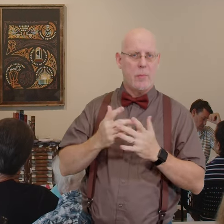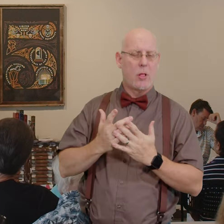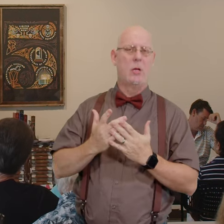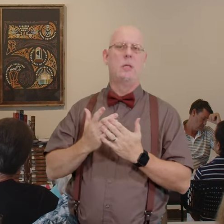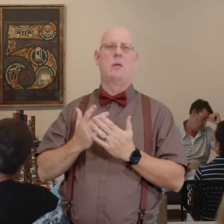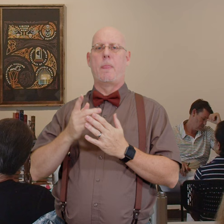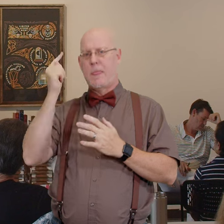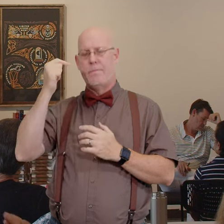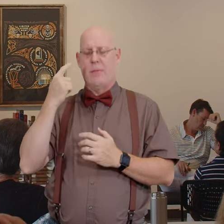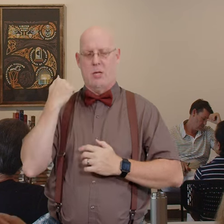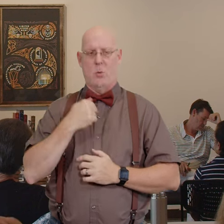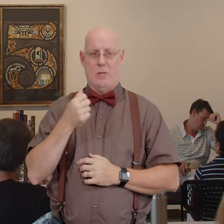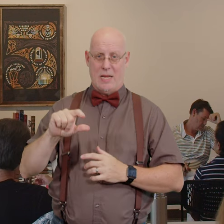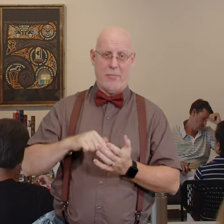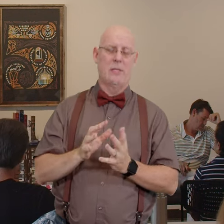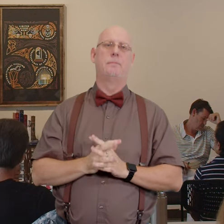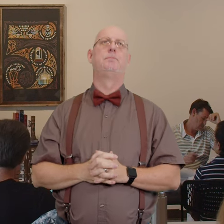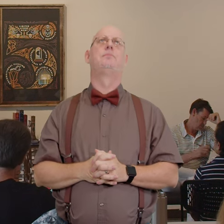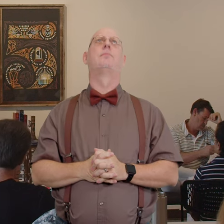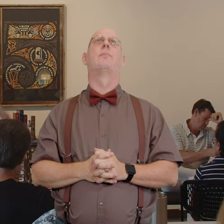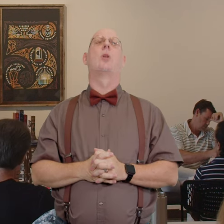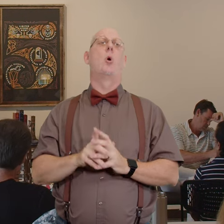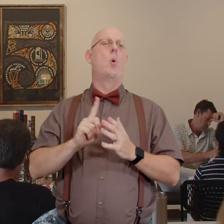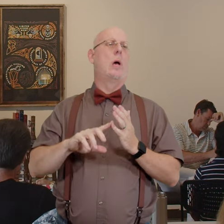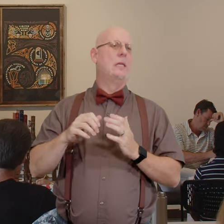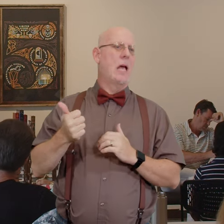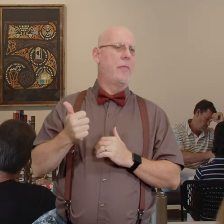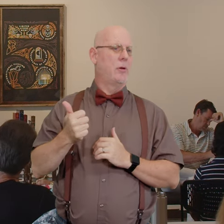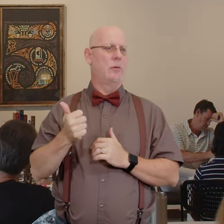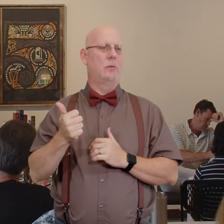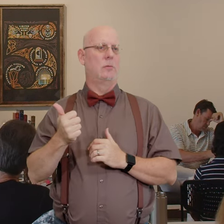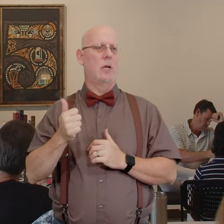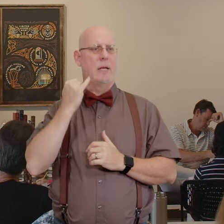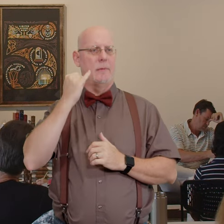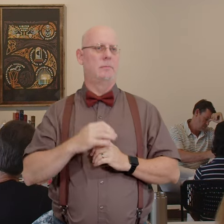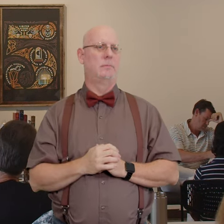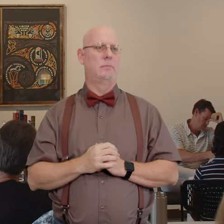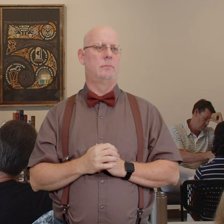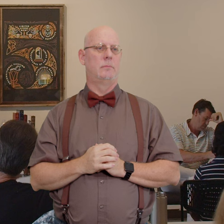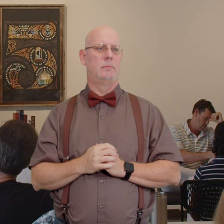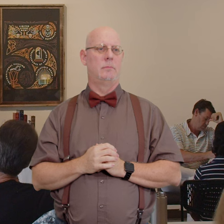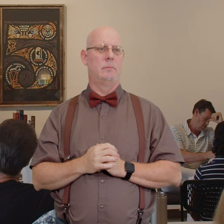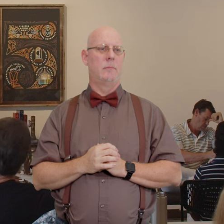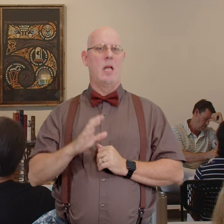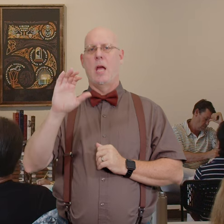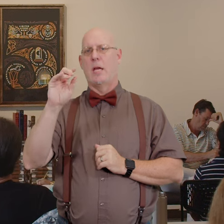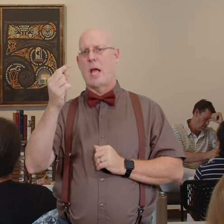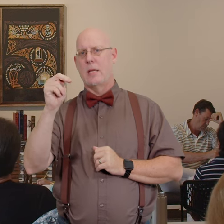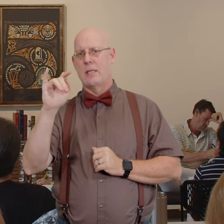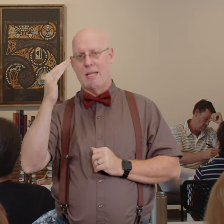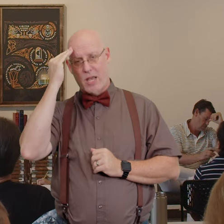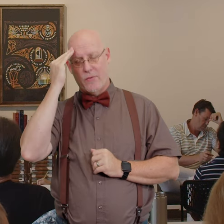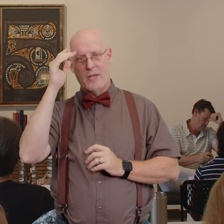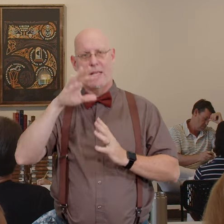biblically Reformed theology, we would deny this. So what is the other form? All right. We have cognitive